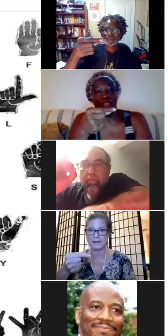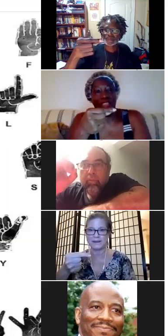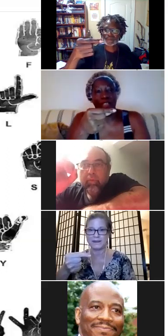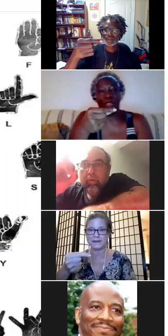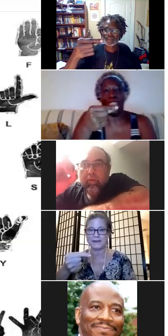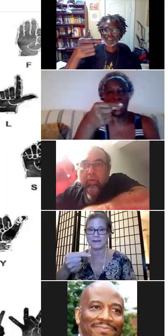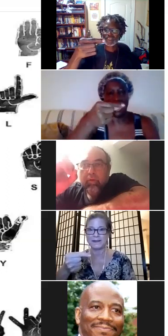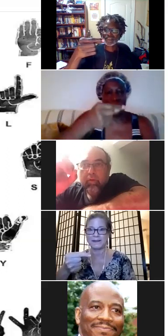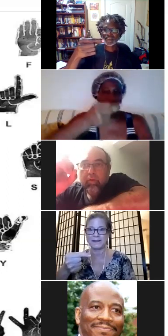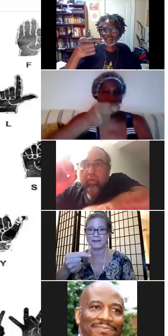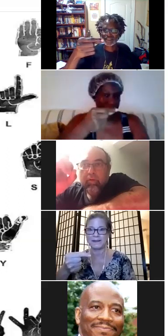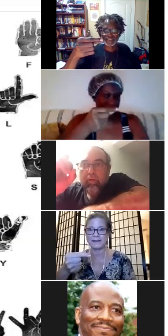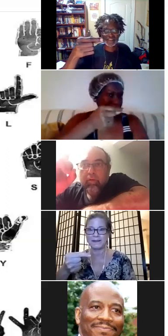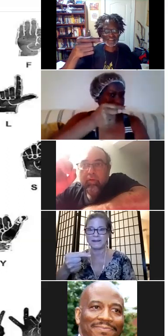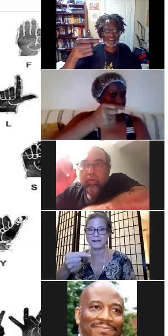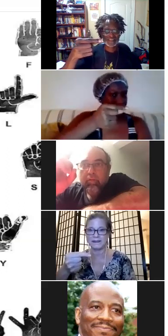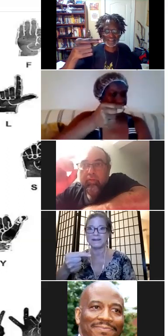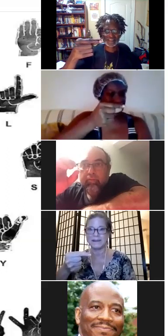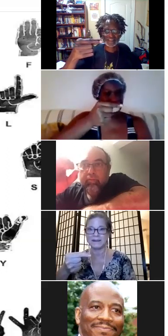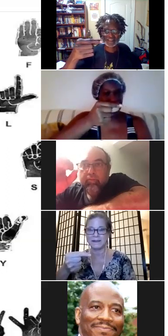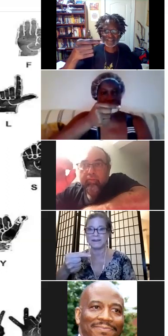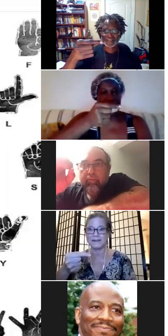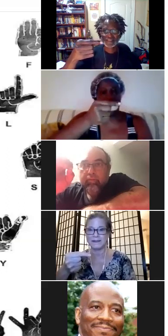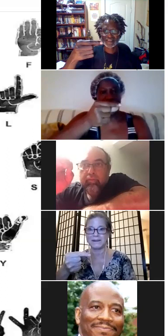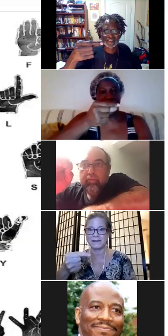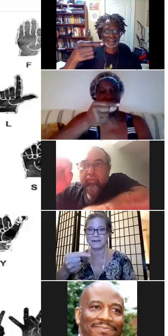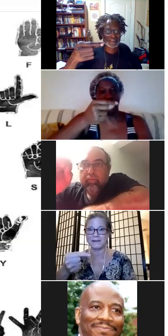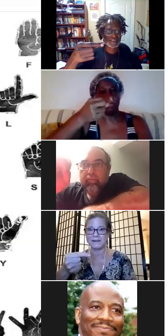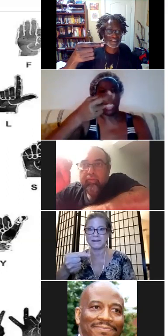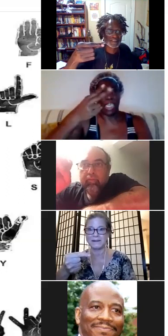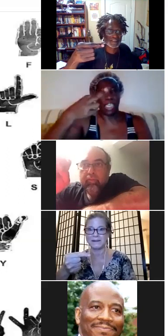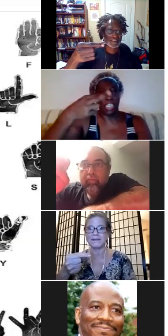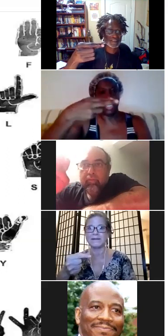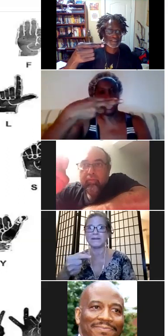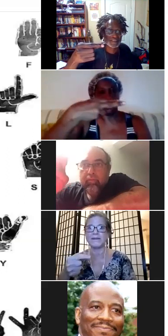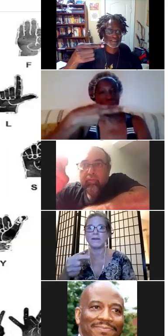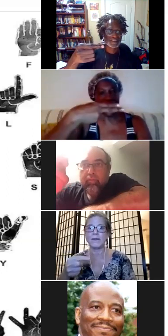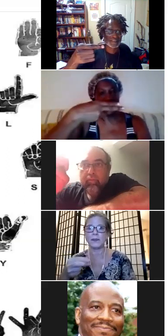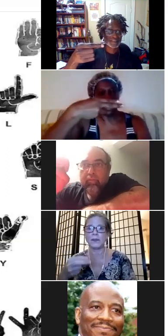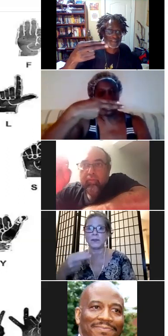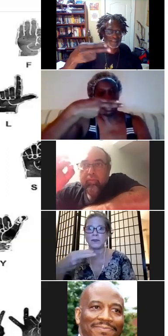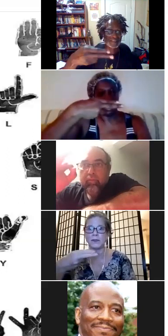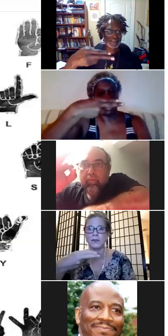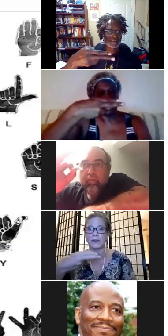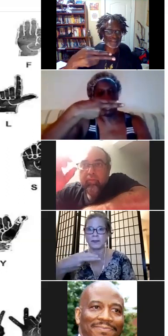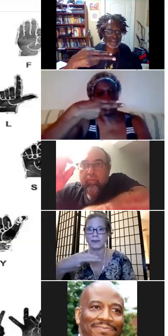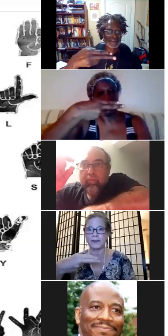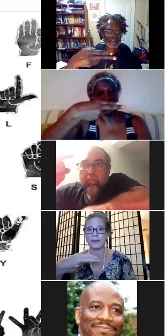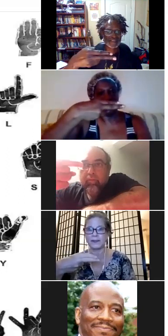Yeah. So G. this is G, okay? And then H would be 2 fingers,